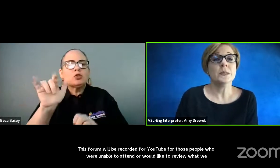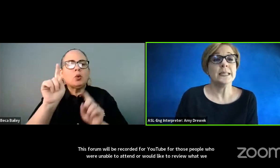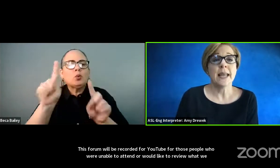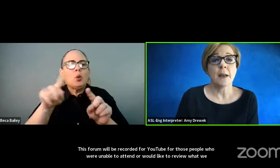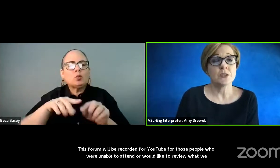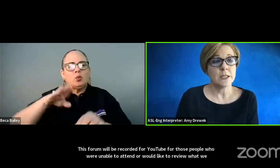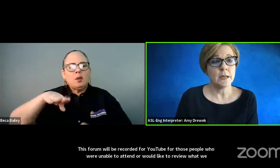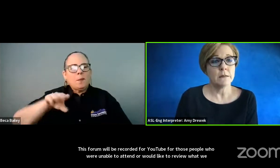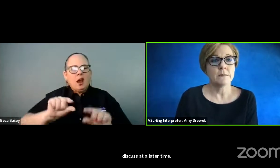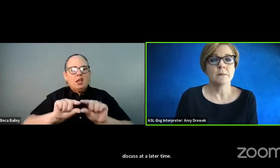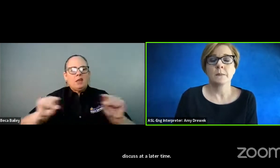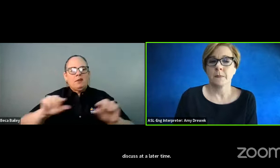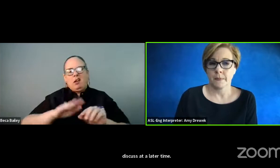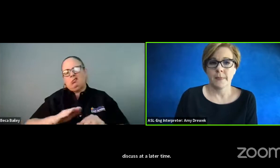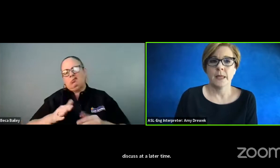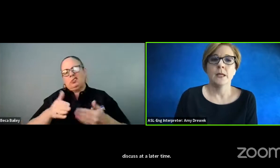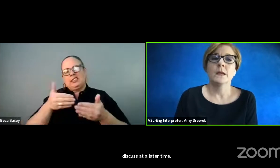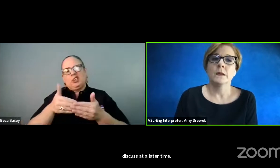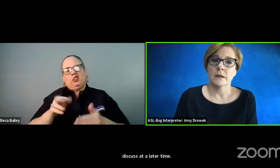For those who need captioning,